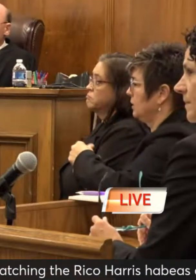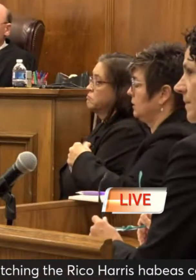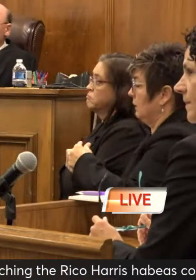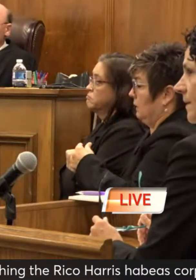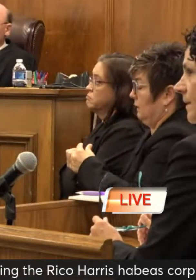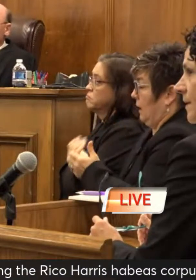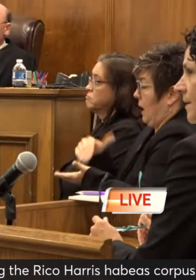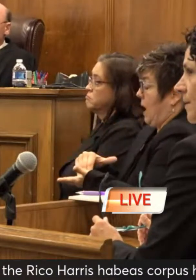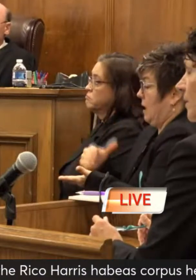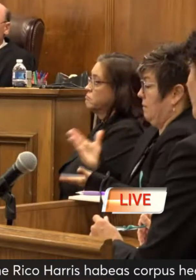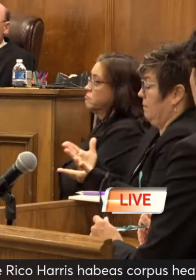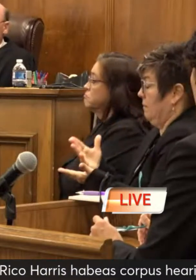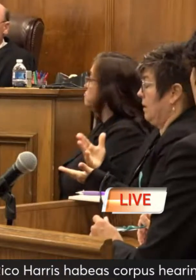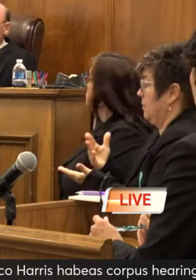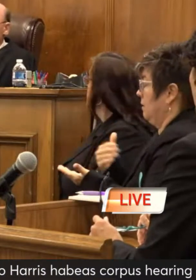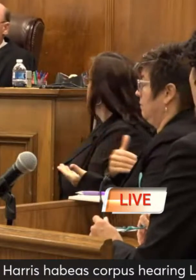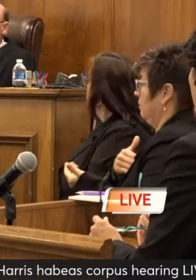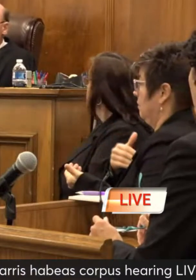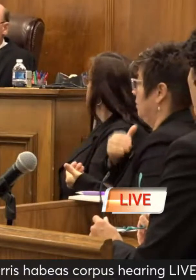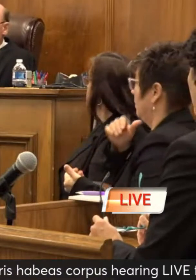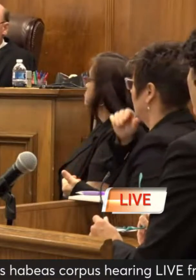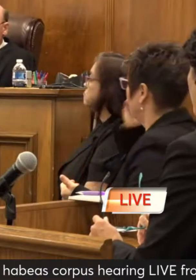But